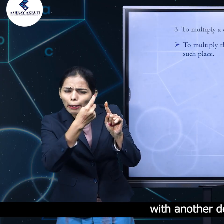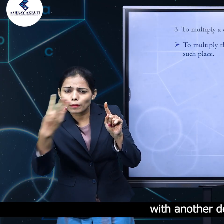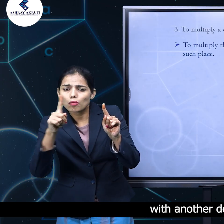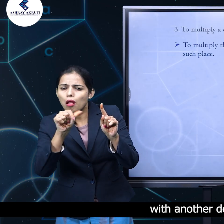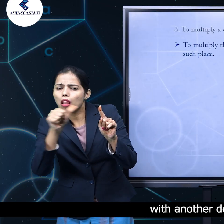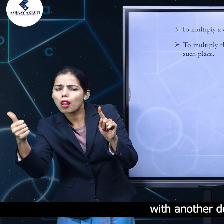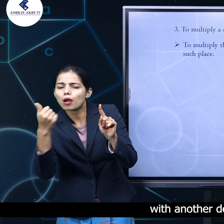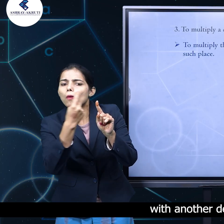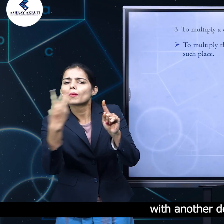decimal number,